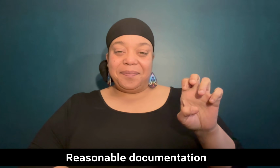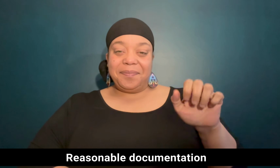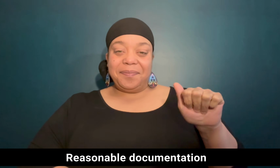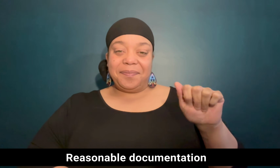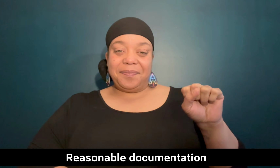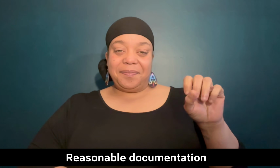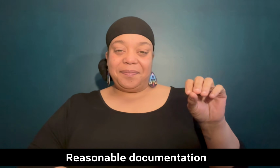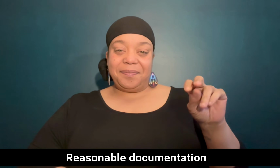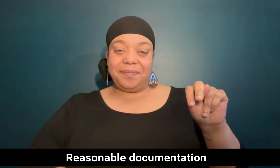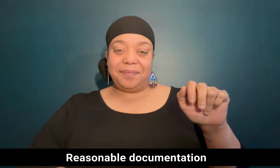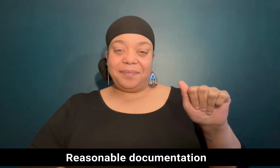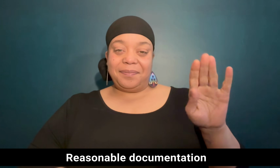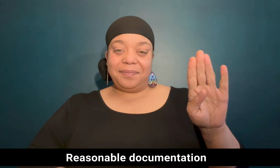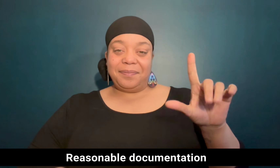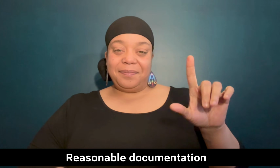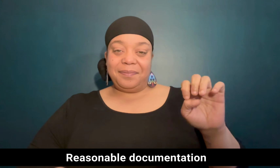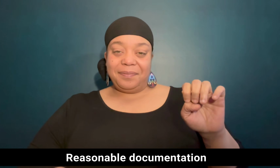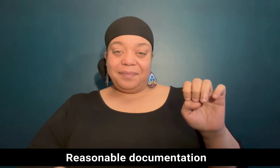Reasonable documentation